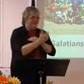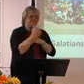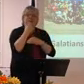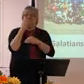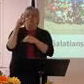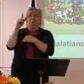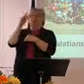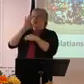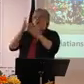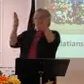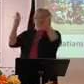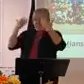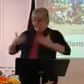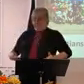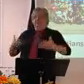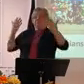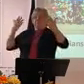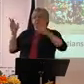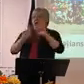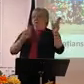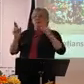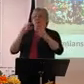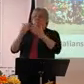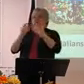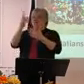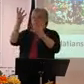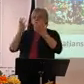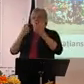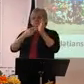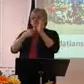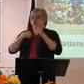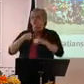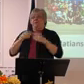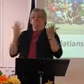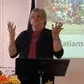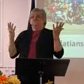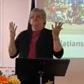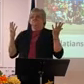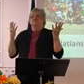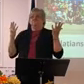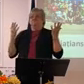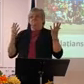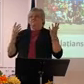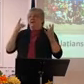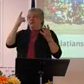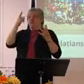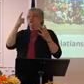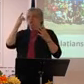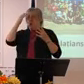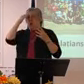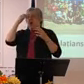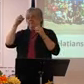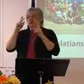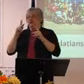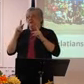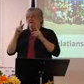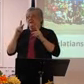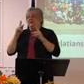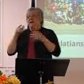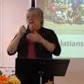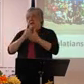Lord, I'm ready. I'll do whatever you show me to do as you see opportunity. Will you do